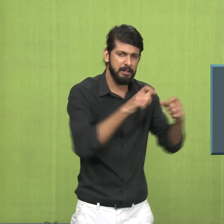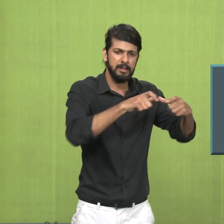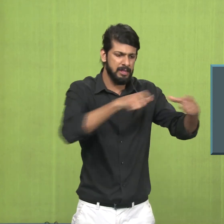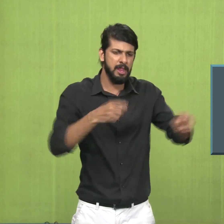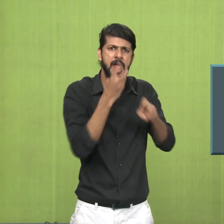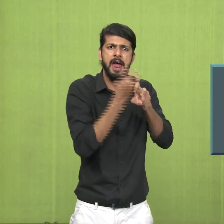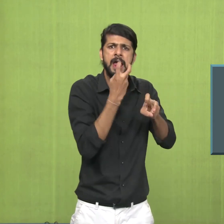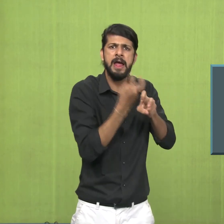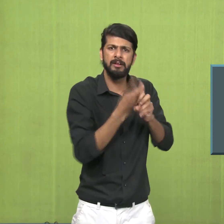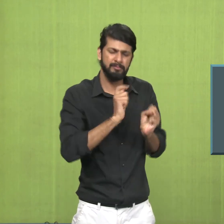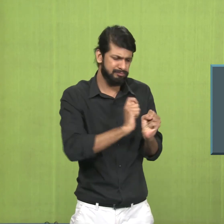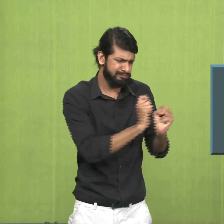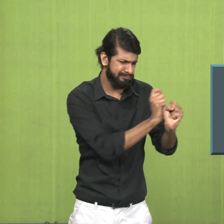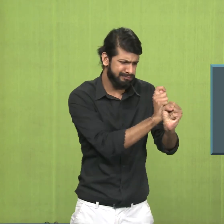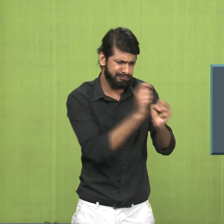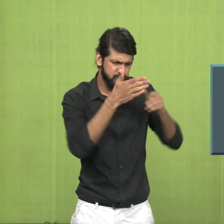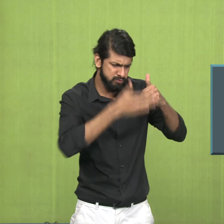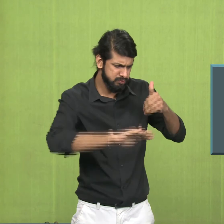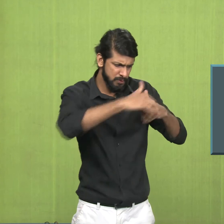Sarcophagi. This is a coffin made of stone